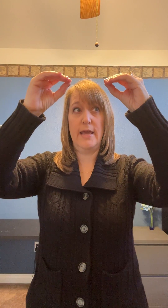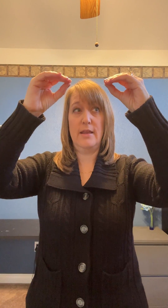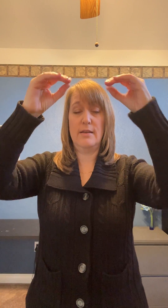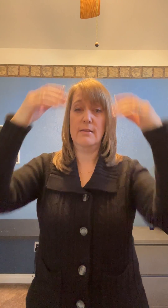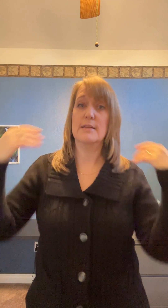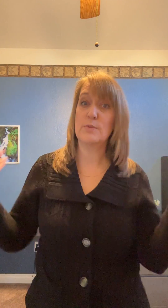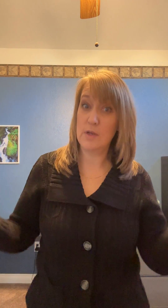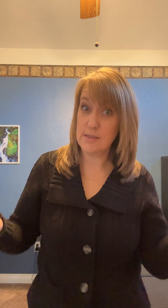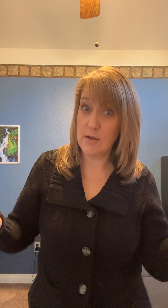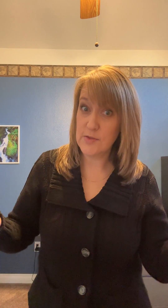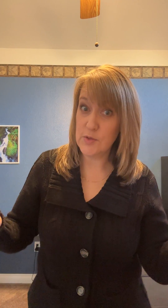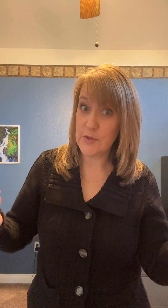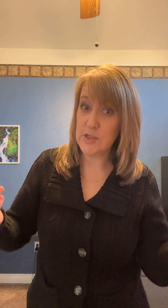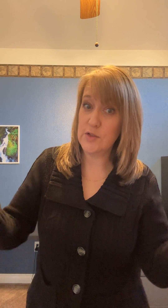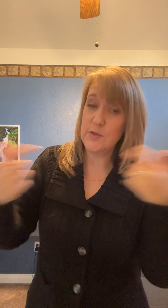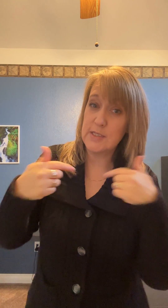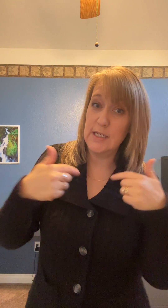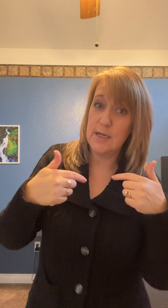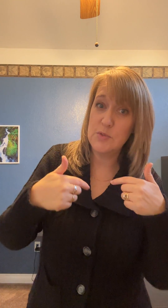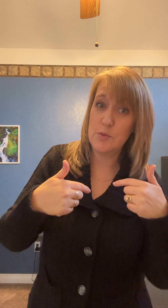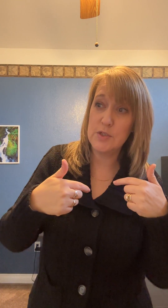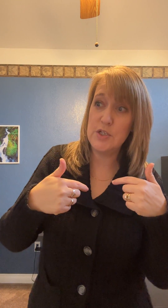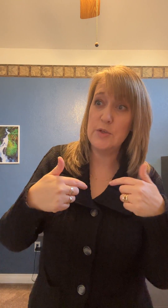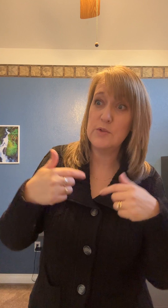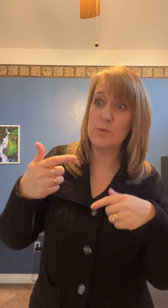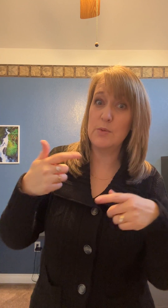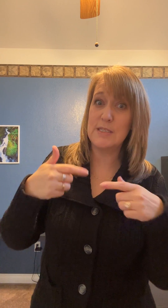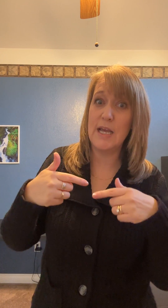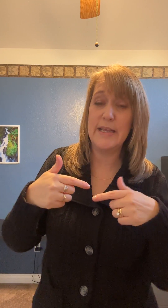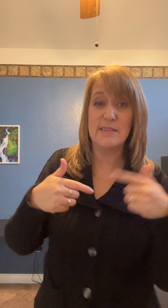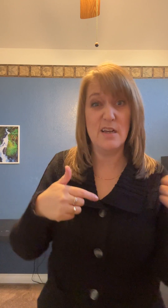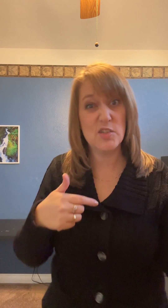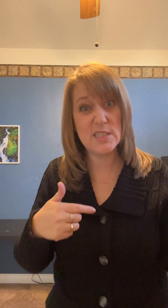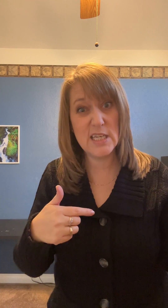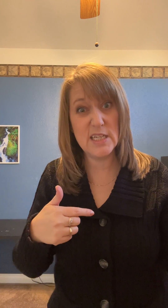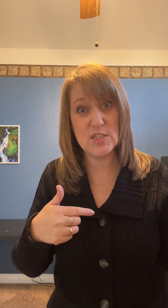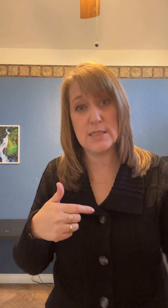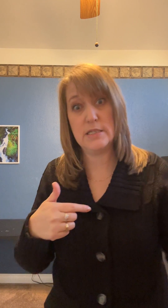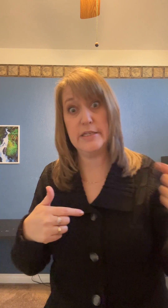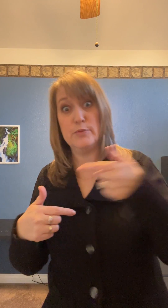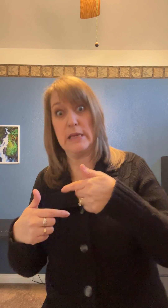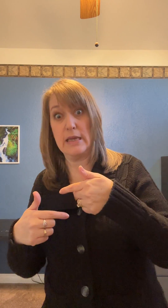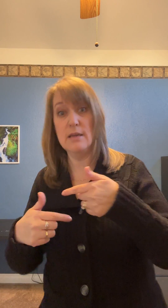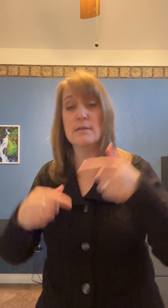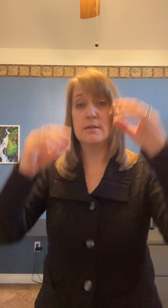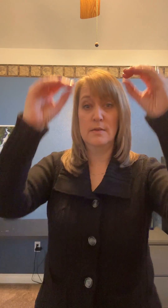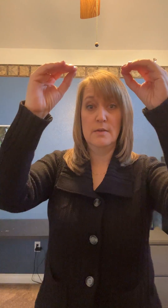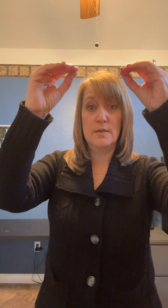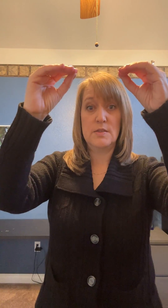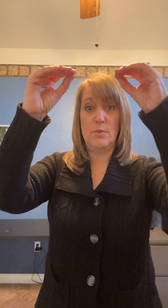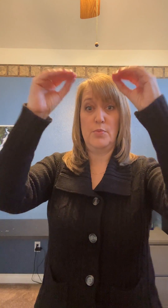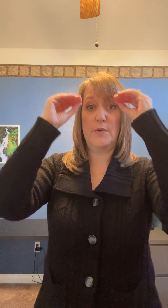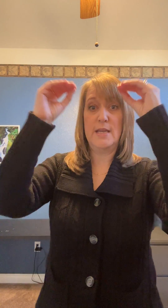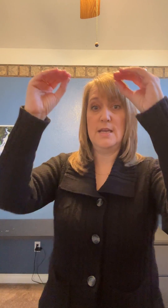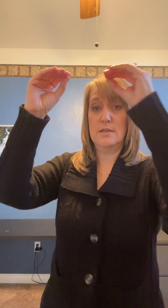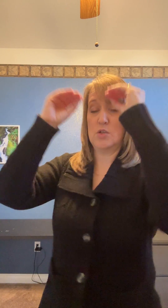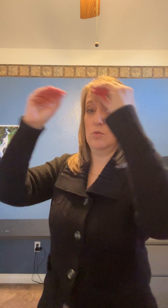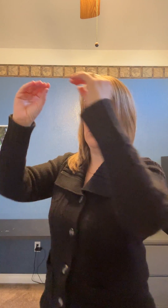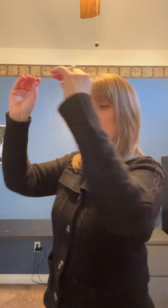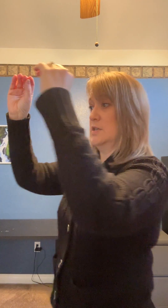And this one is also directional, so it's going to come towards you. So when we sign it, it's not just teach, it's teach me. So bring it toward